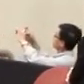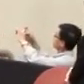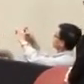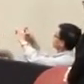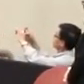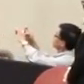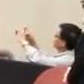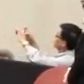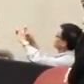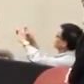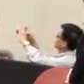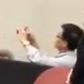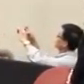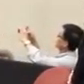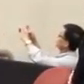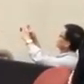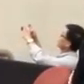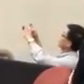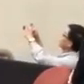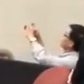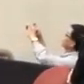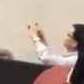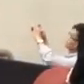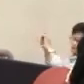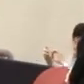Uyen Trang Dao.